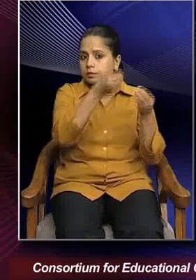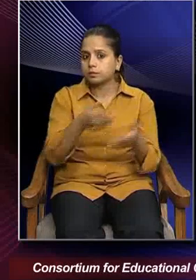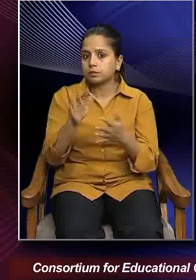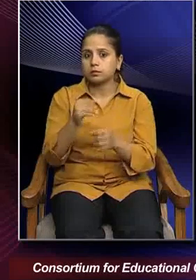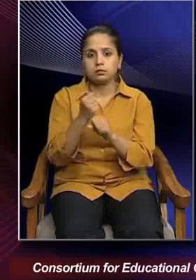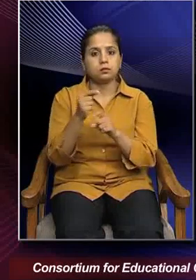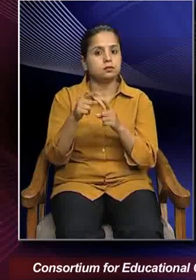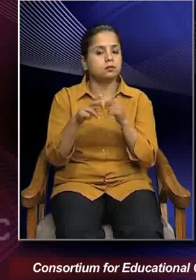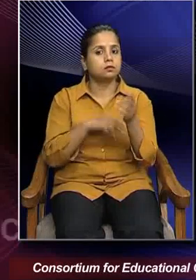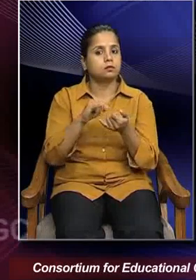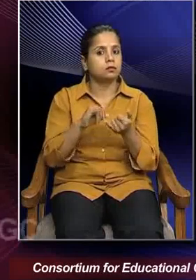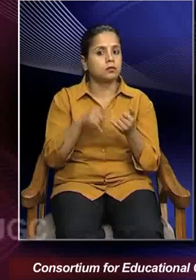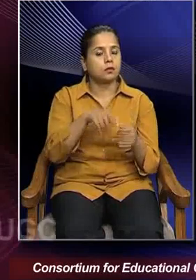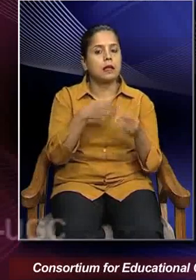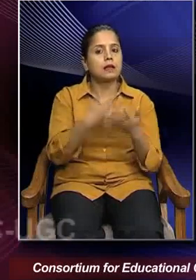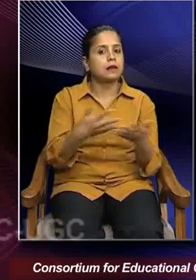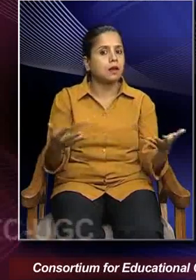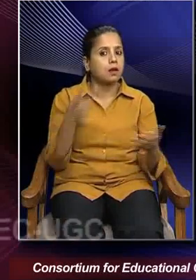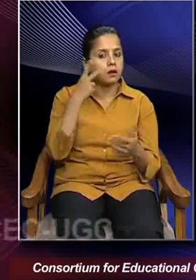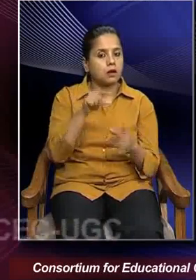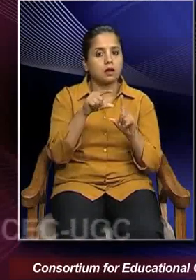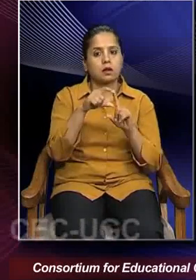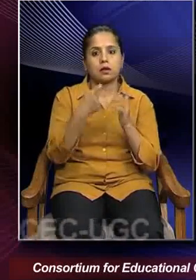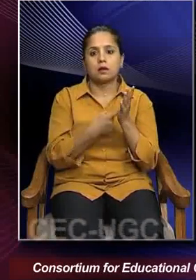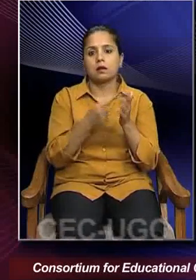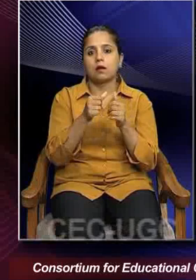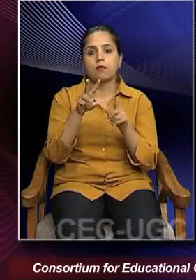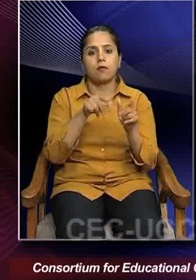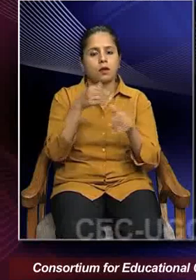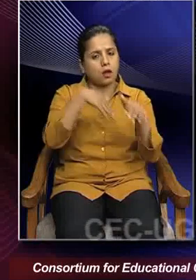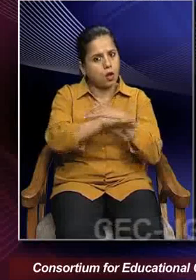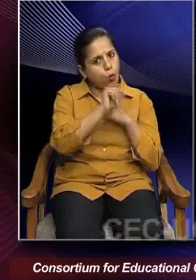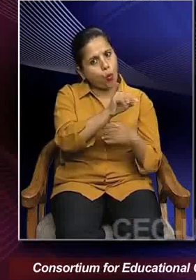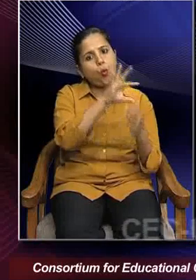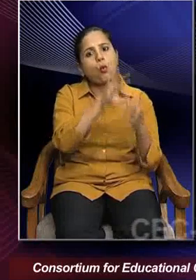of substance which is known as dravyata within it.